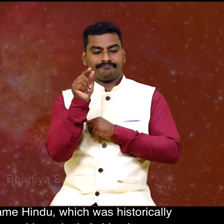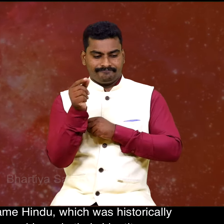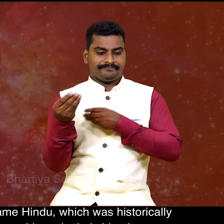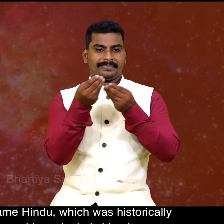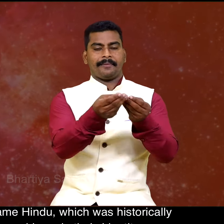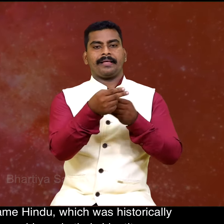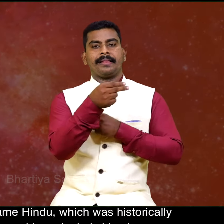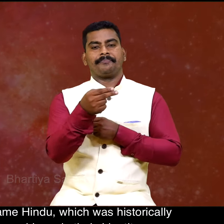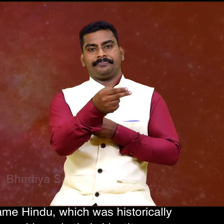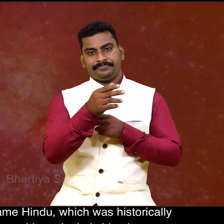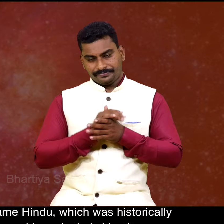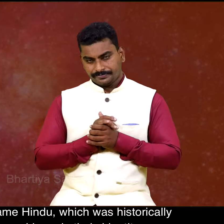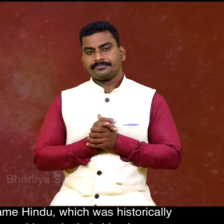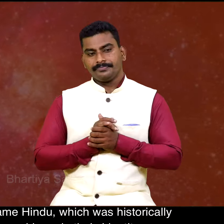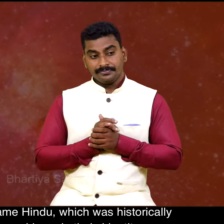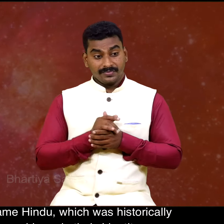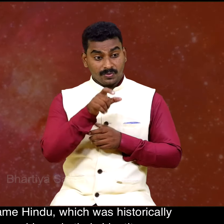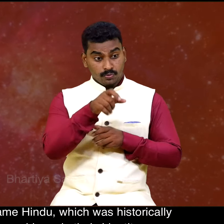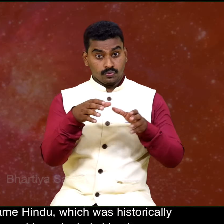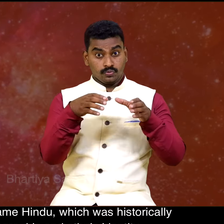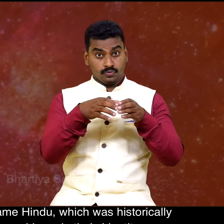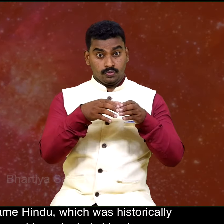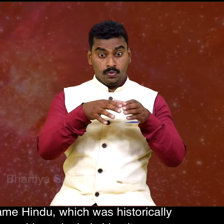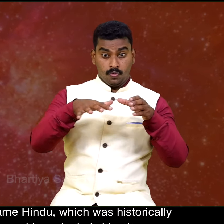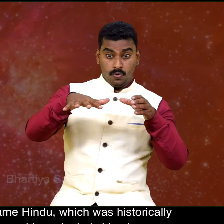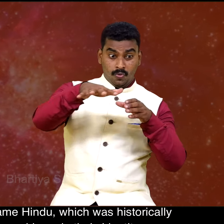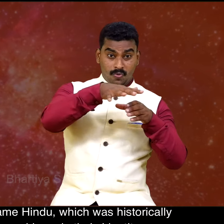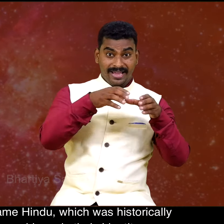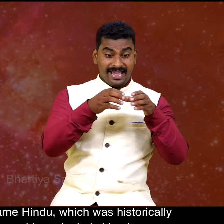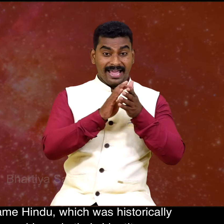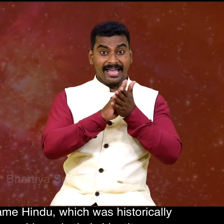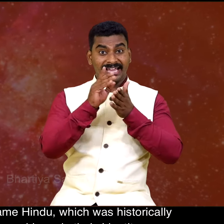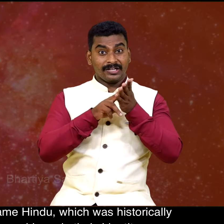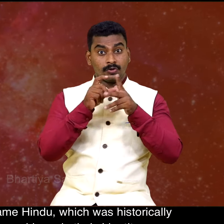was historically a geographic and ethnic identity.